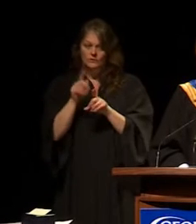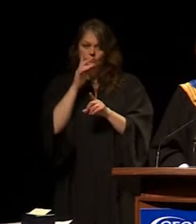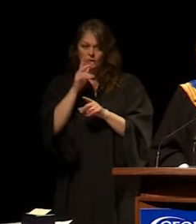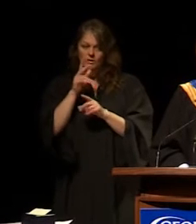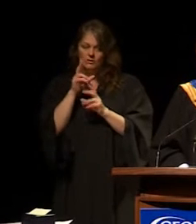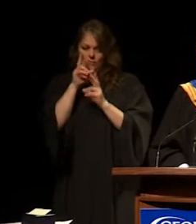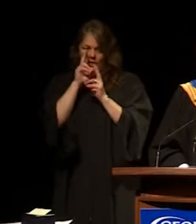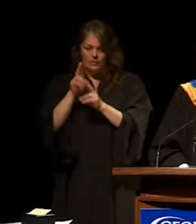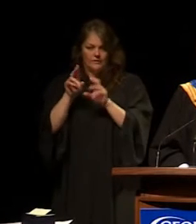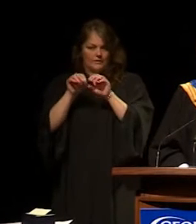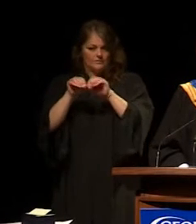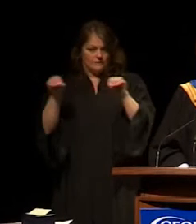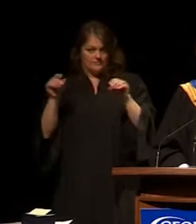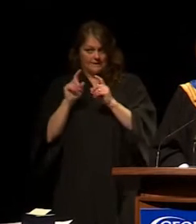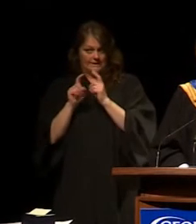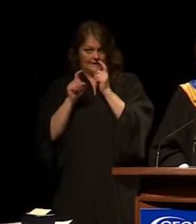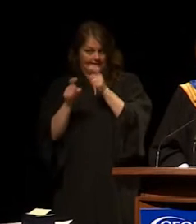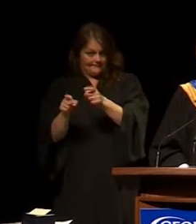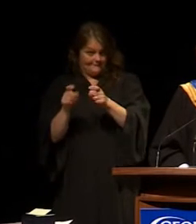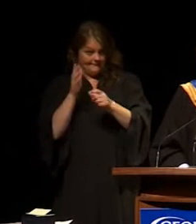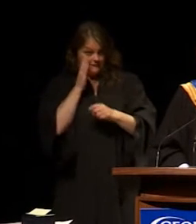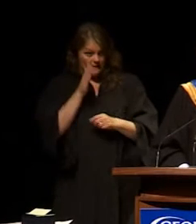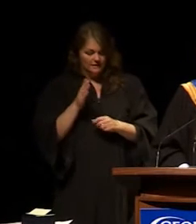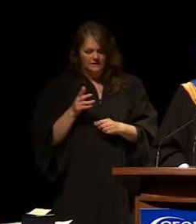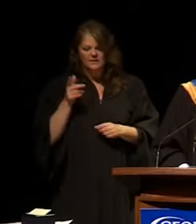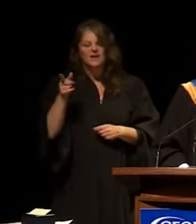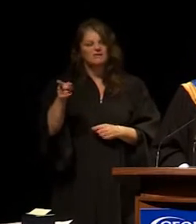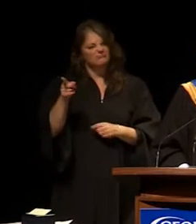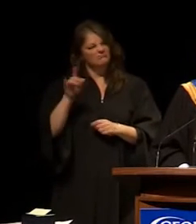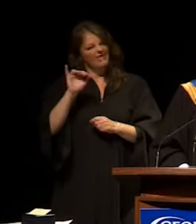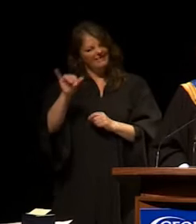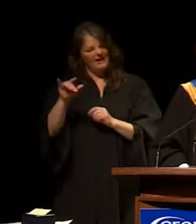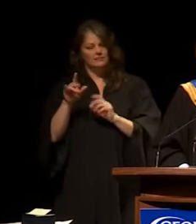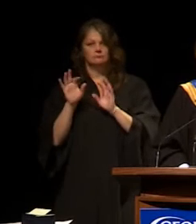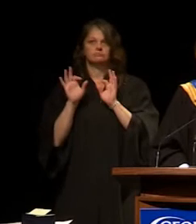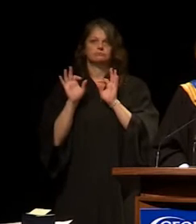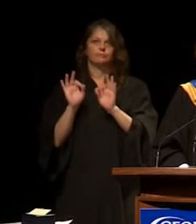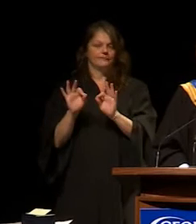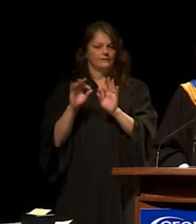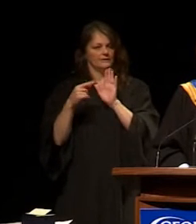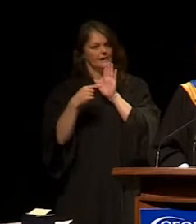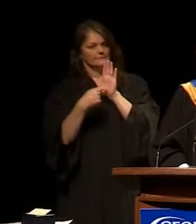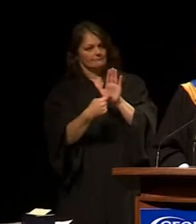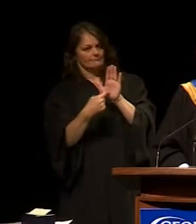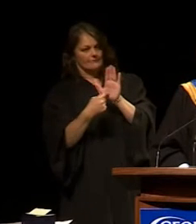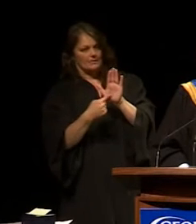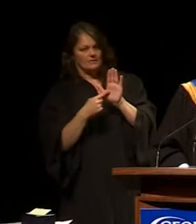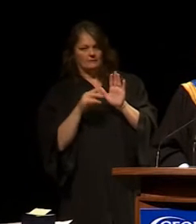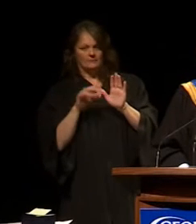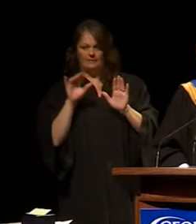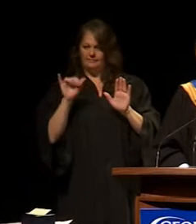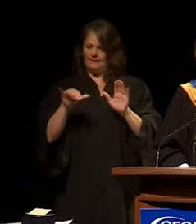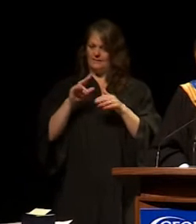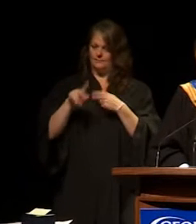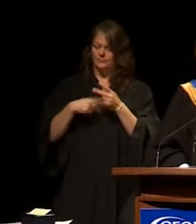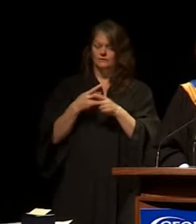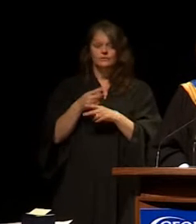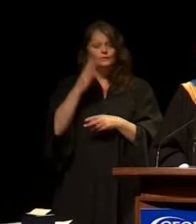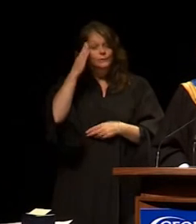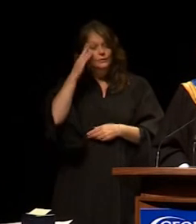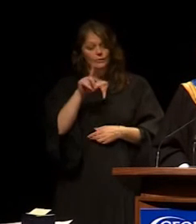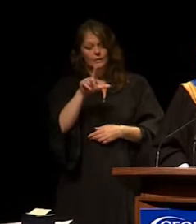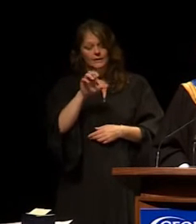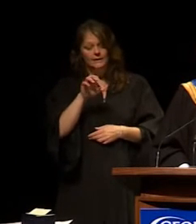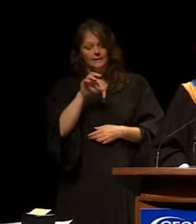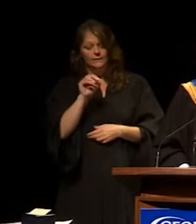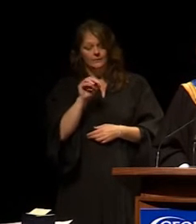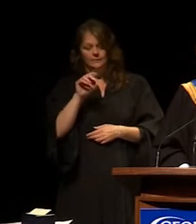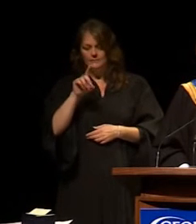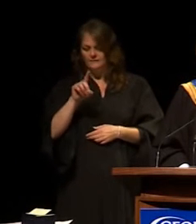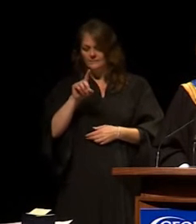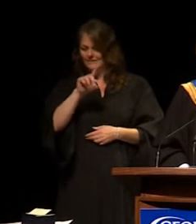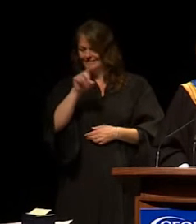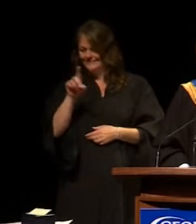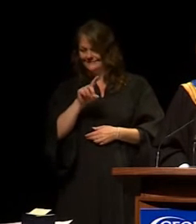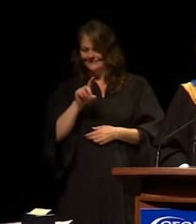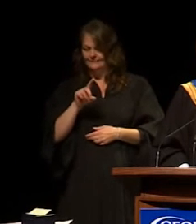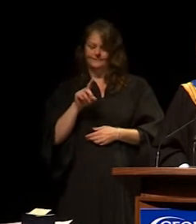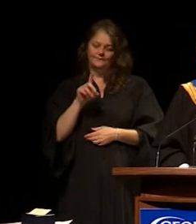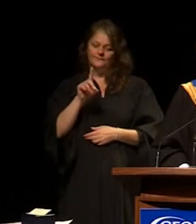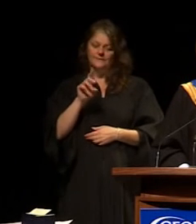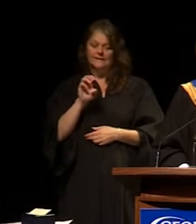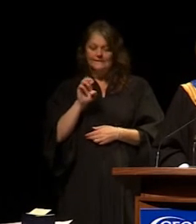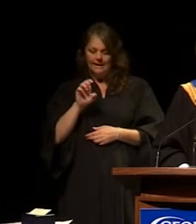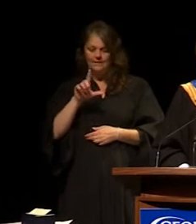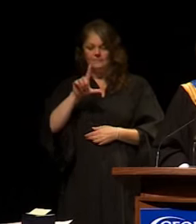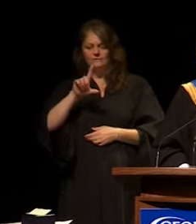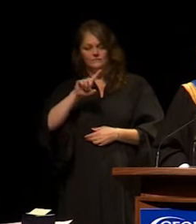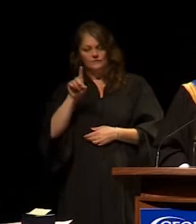for this type of partnership. You may say that Mr. Leo Dell'Azzotto was born into the